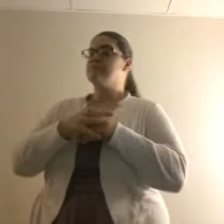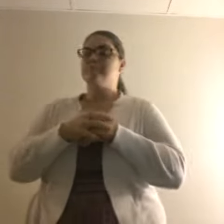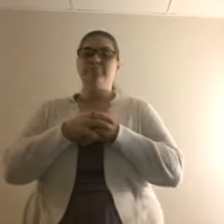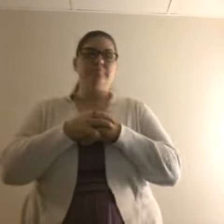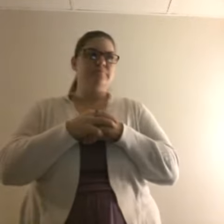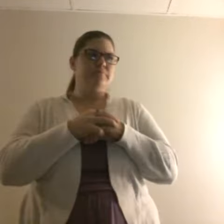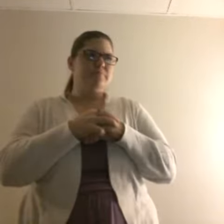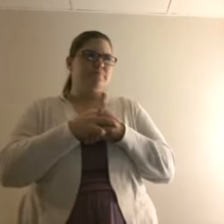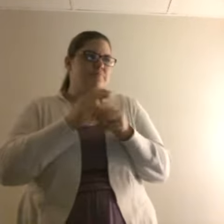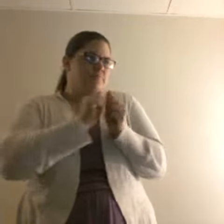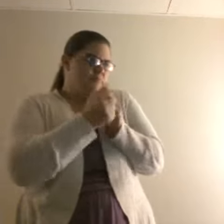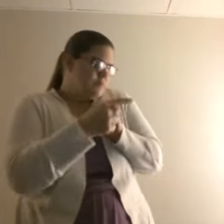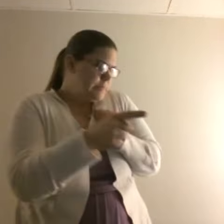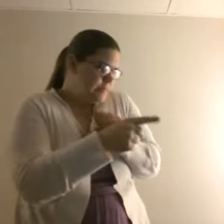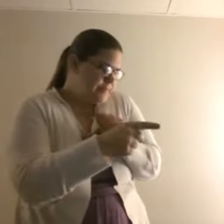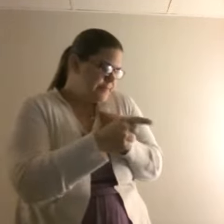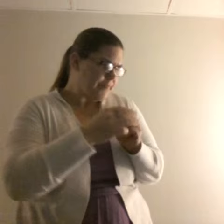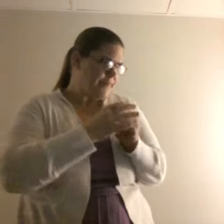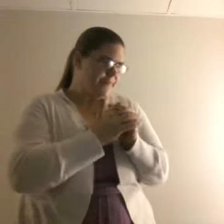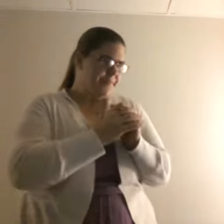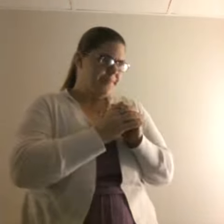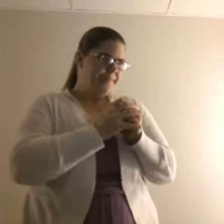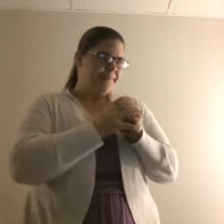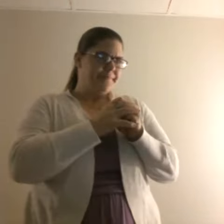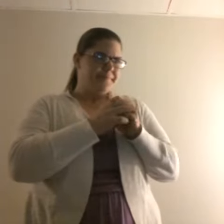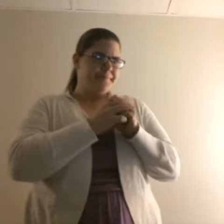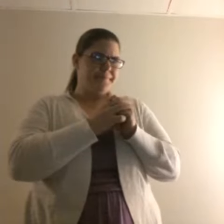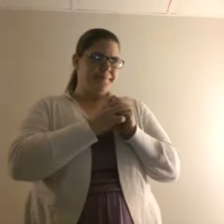How about you guys? When do you use compare and contrast? Like if this is